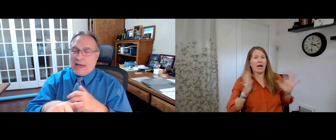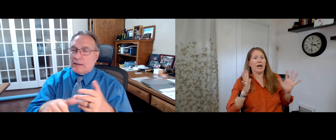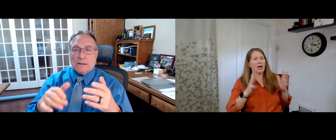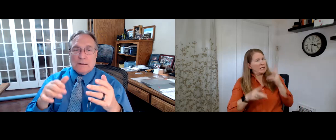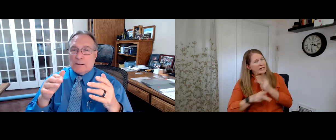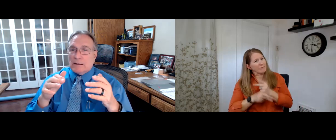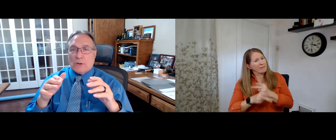that.